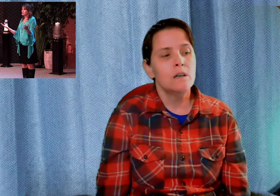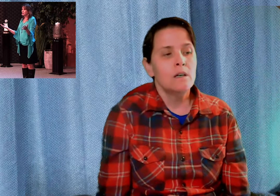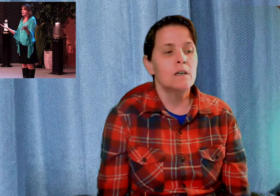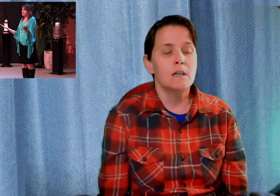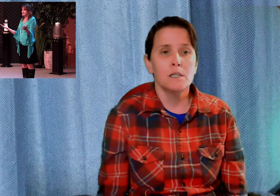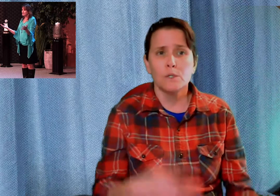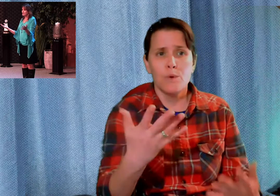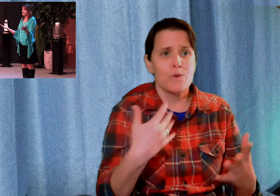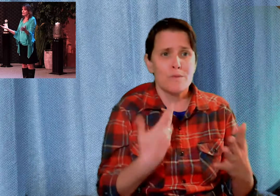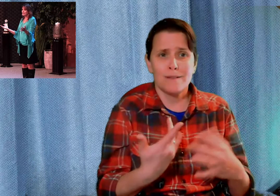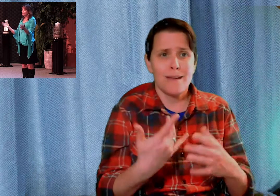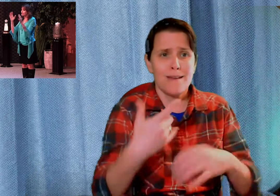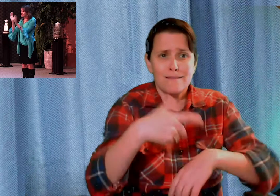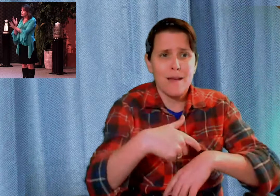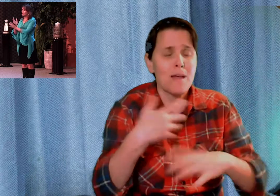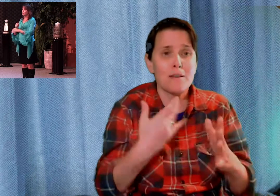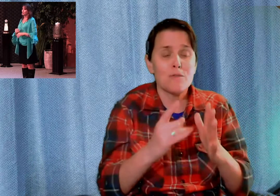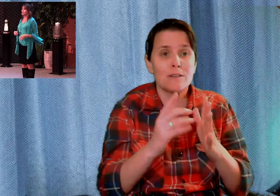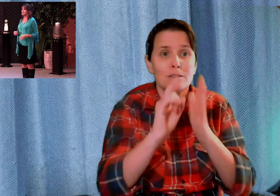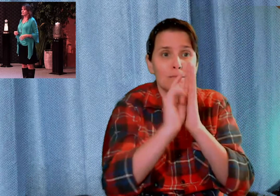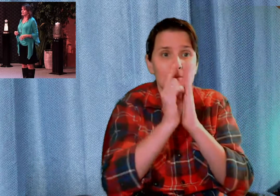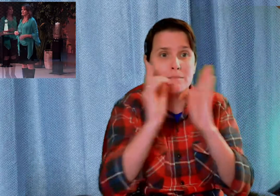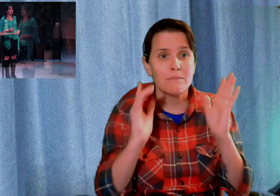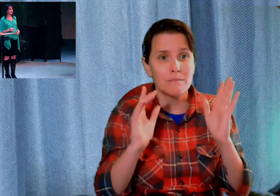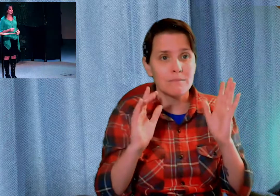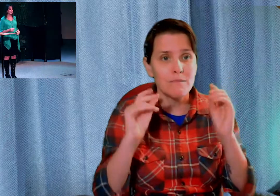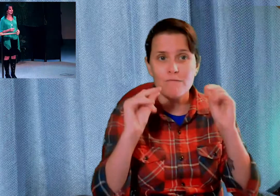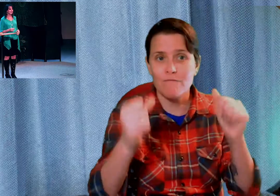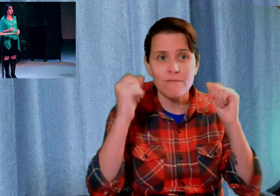or moments or seconds, you do it with awareness.